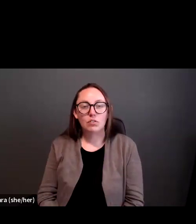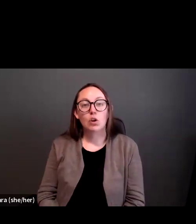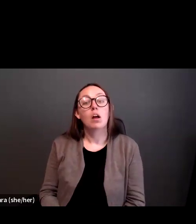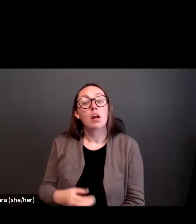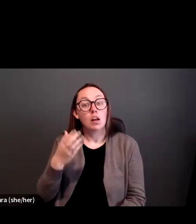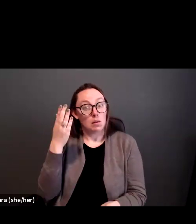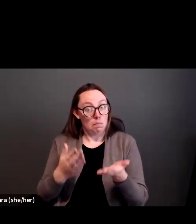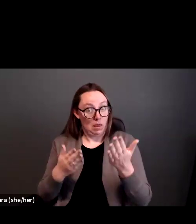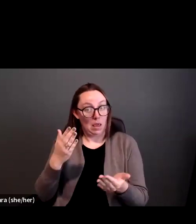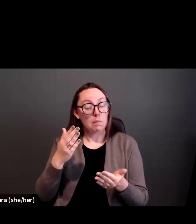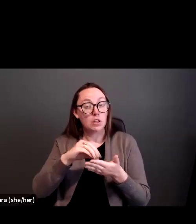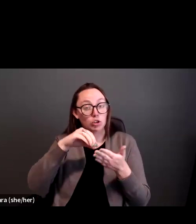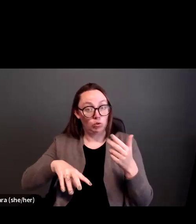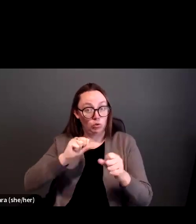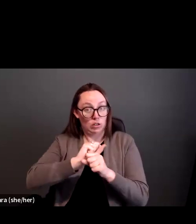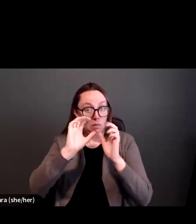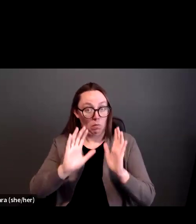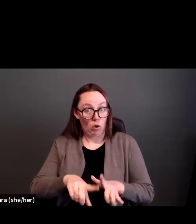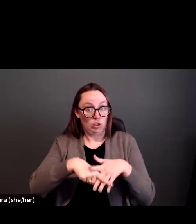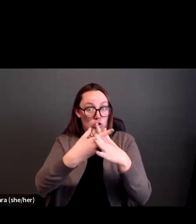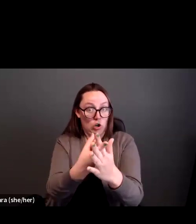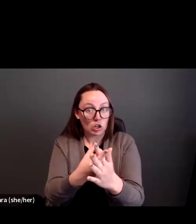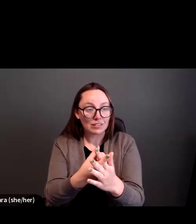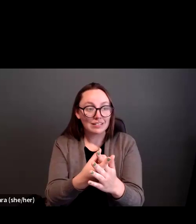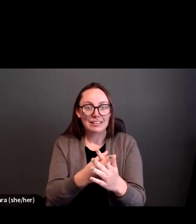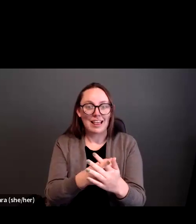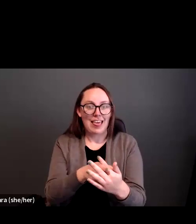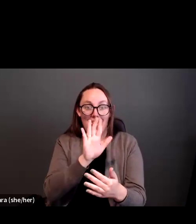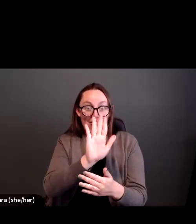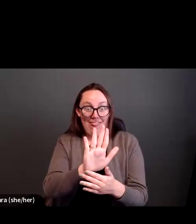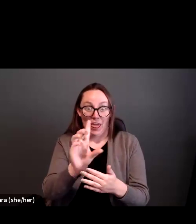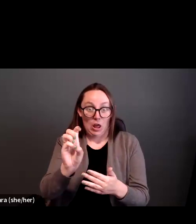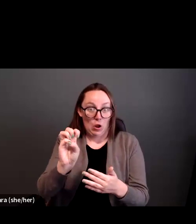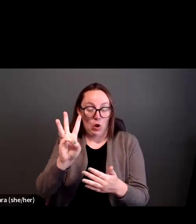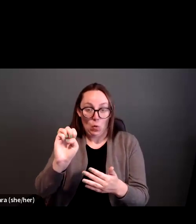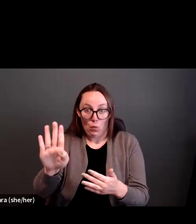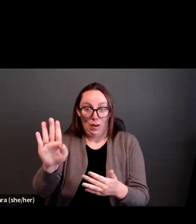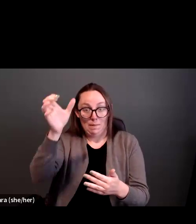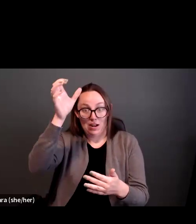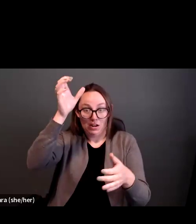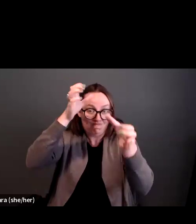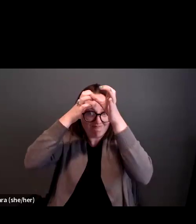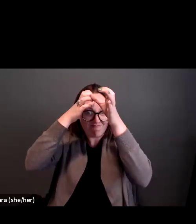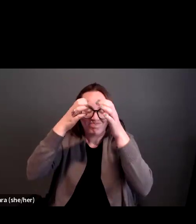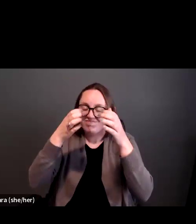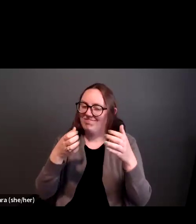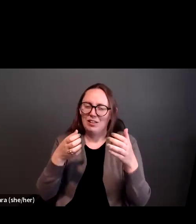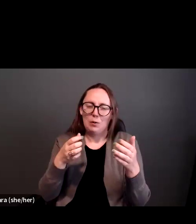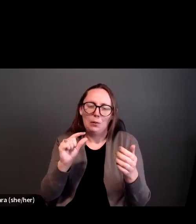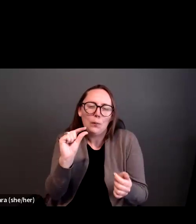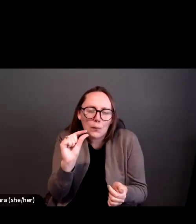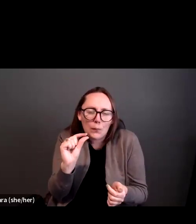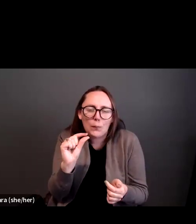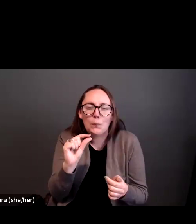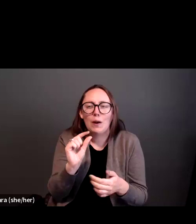little web design knowledge, web building knowledge, and then work with them over the course of 2 to 3 years, and by the end have